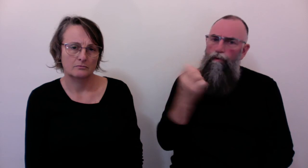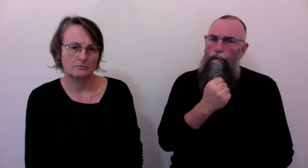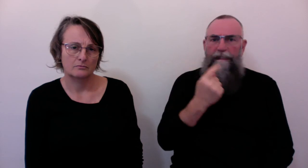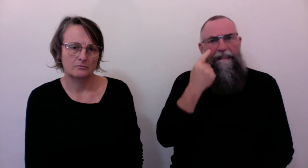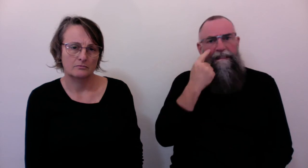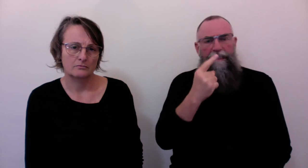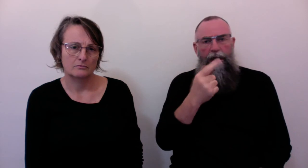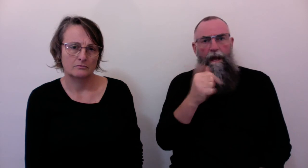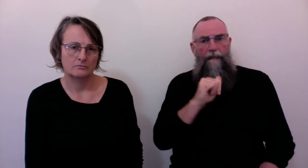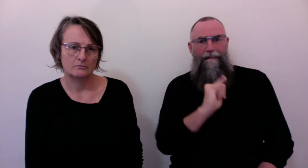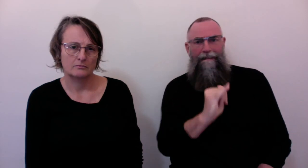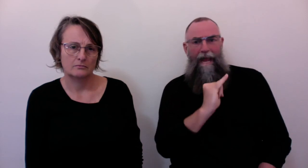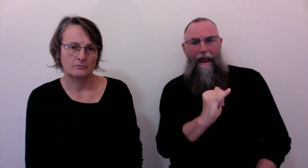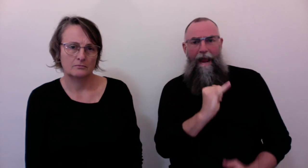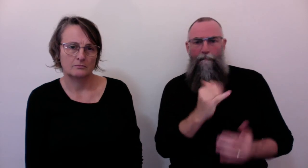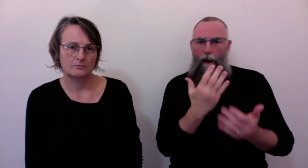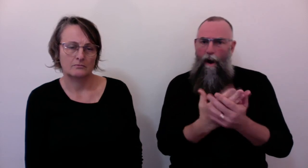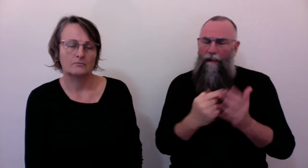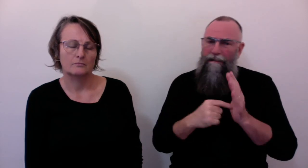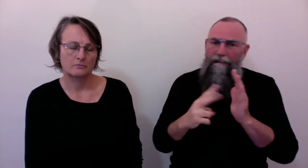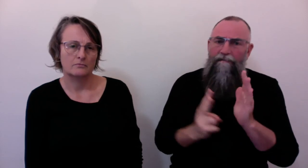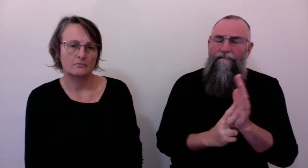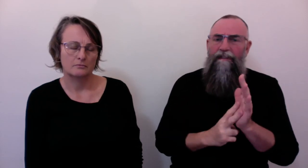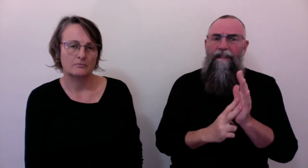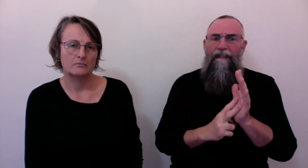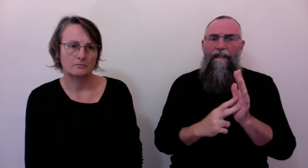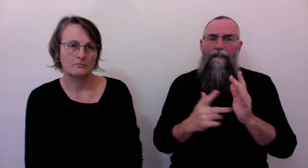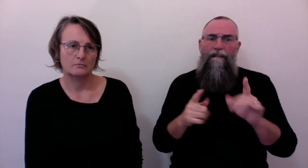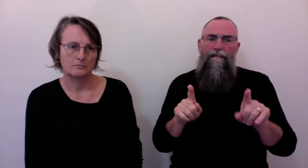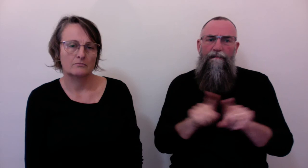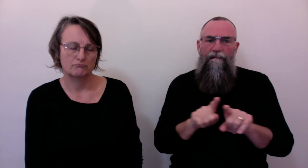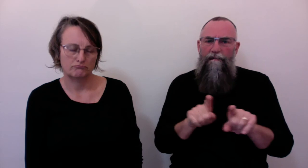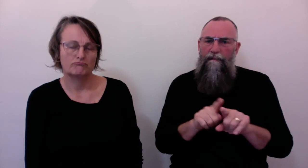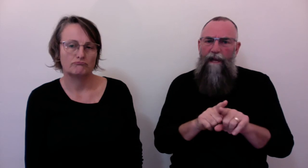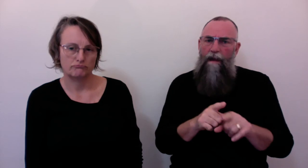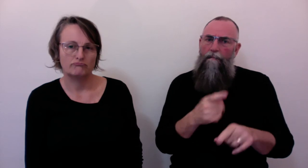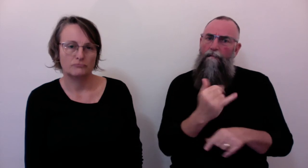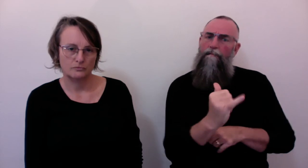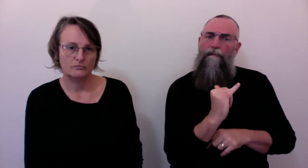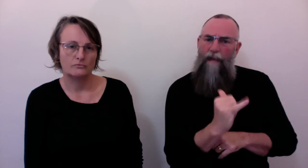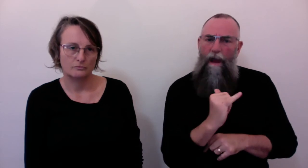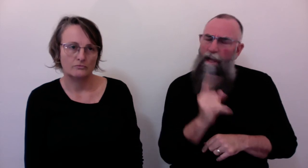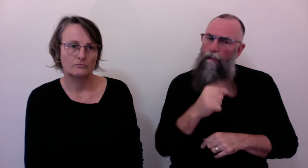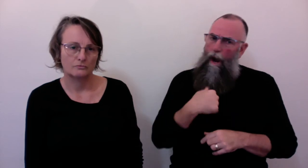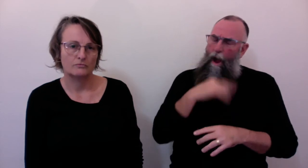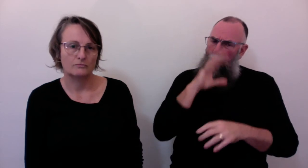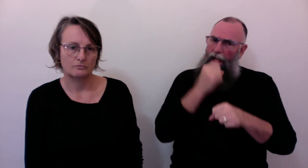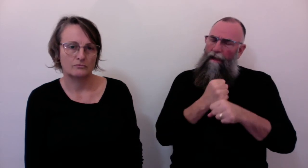and that should be played by same, person. Yeah. That's what I believe in. Well, what if you were given an